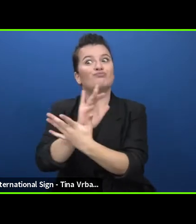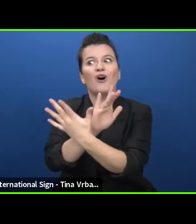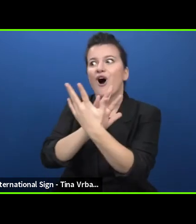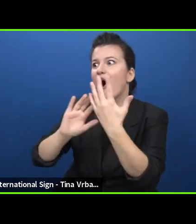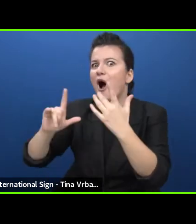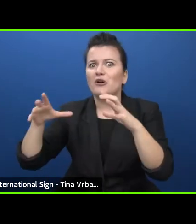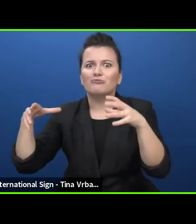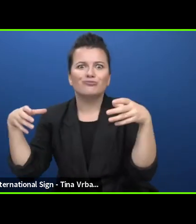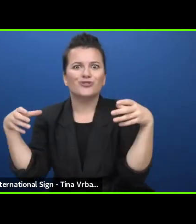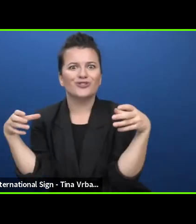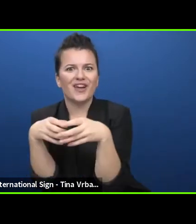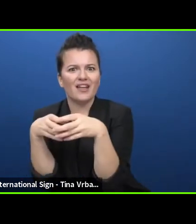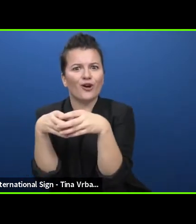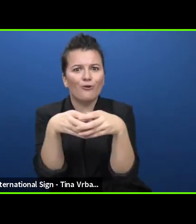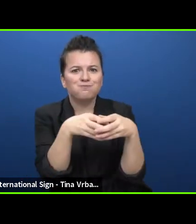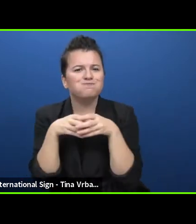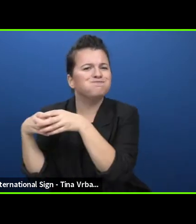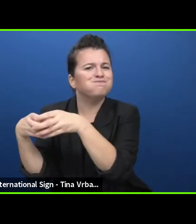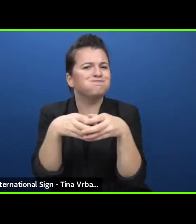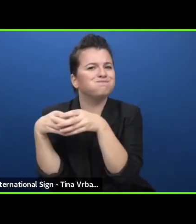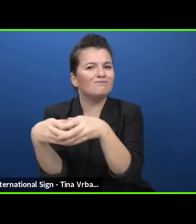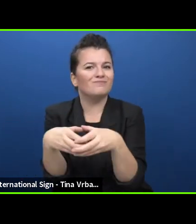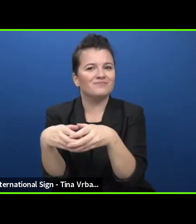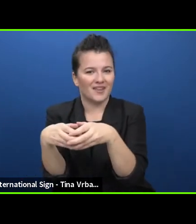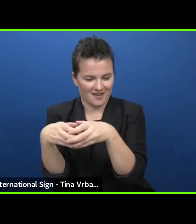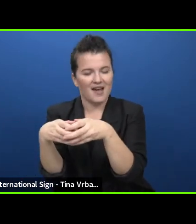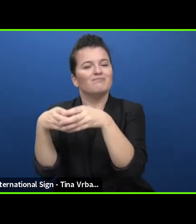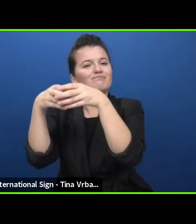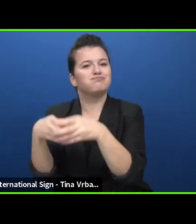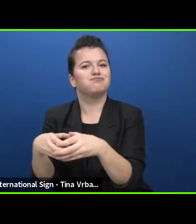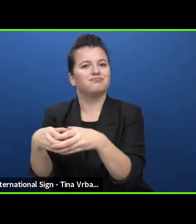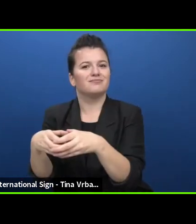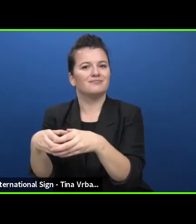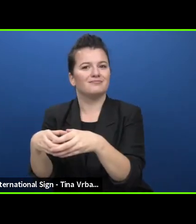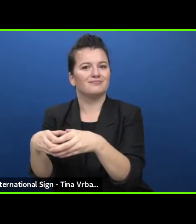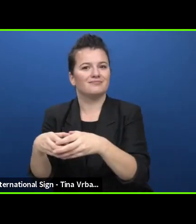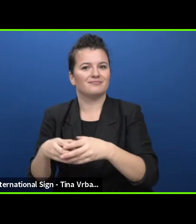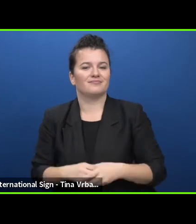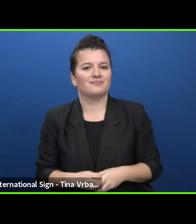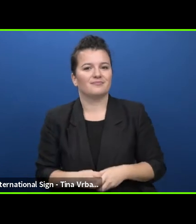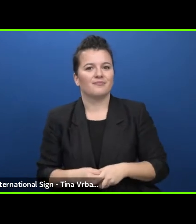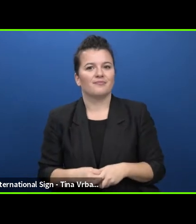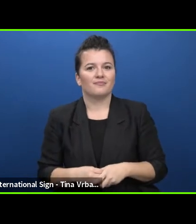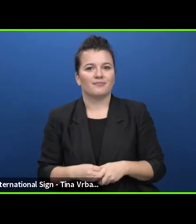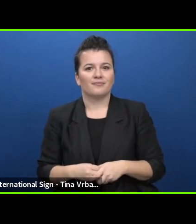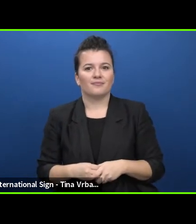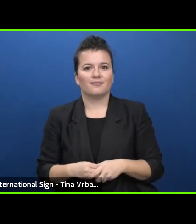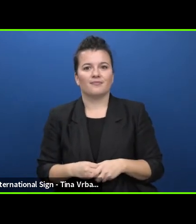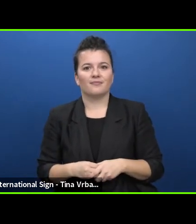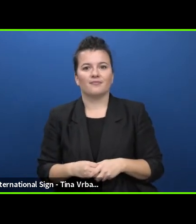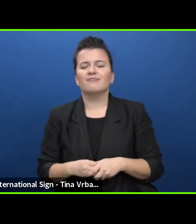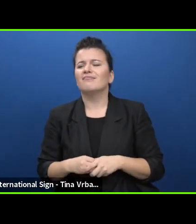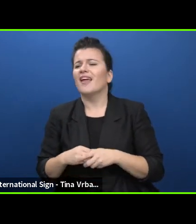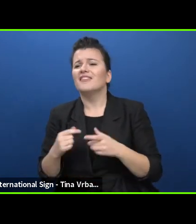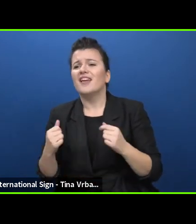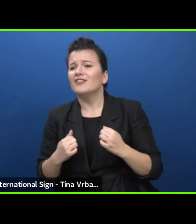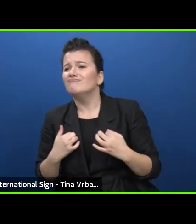together. Bodies that resonate. Bodies eyes and explosive hearts.